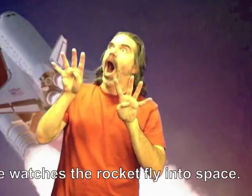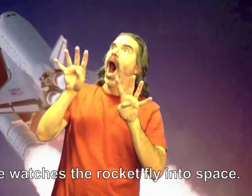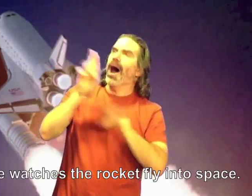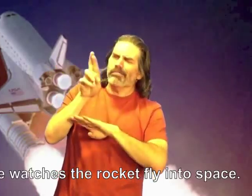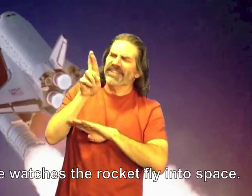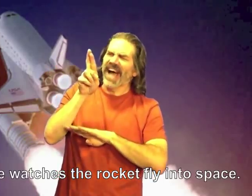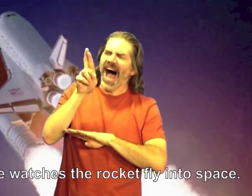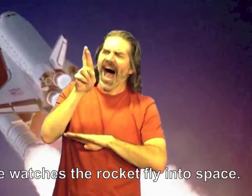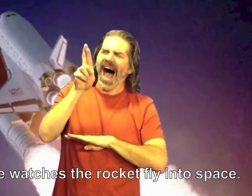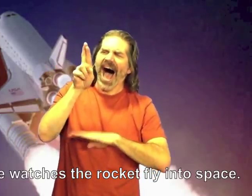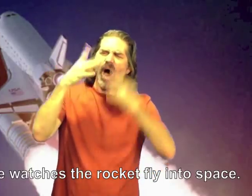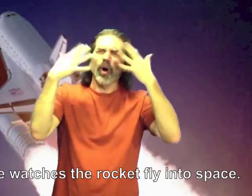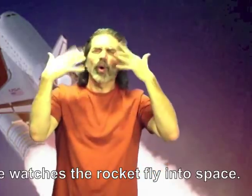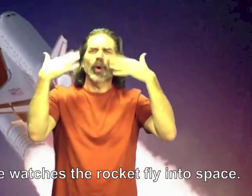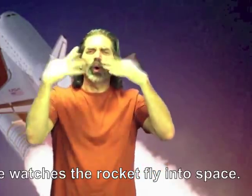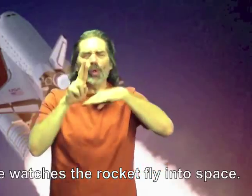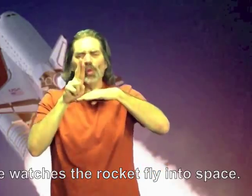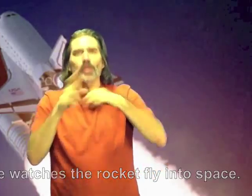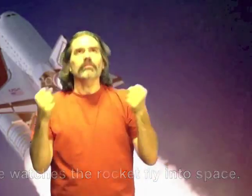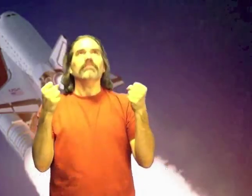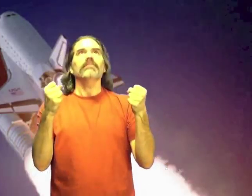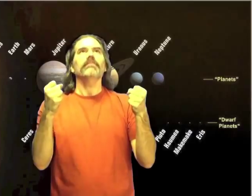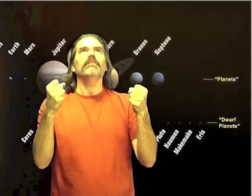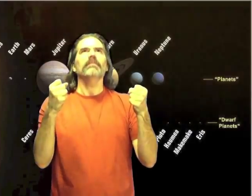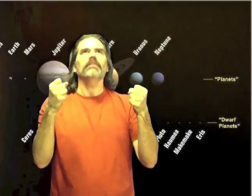Everyone watches the rocket fly into space.